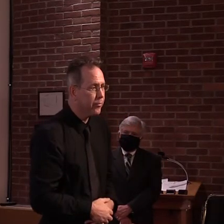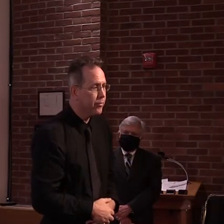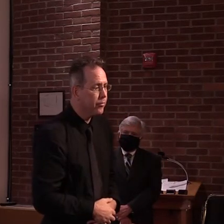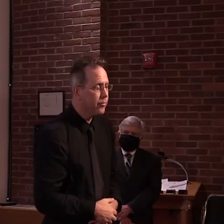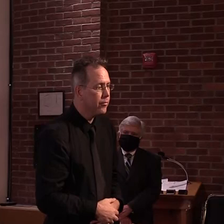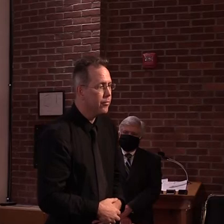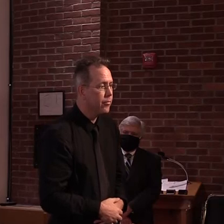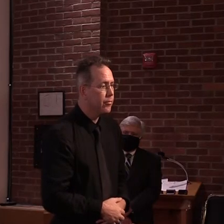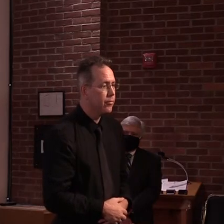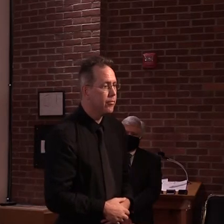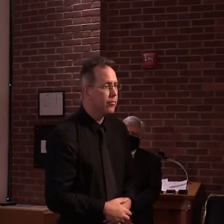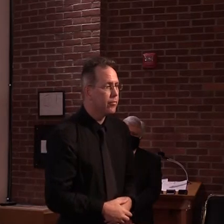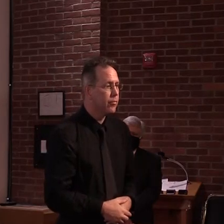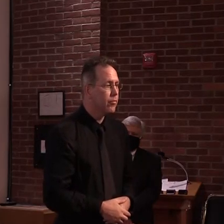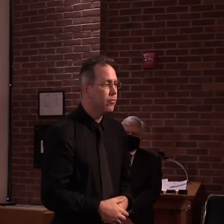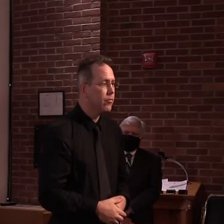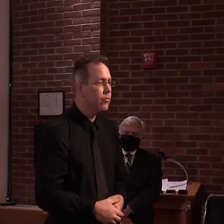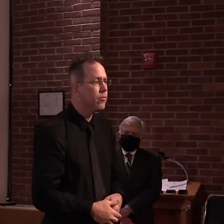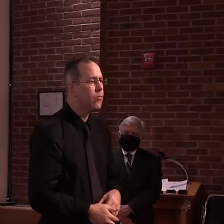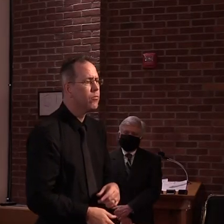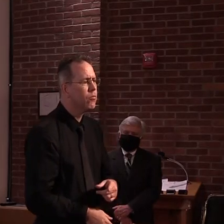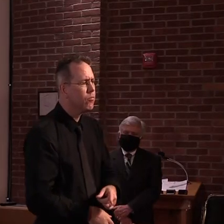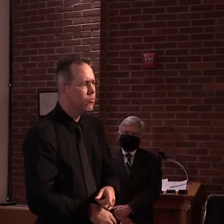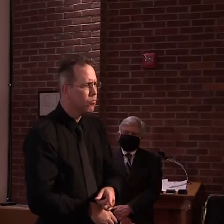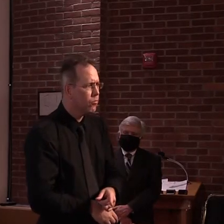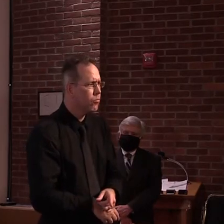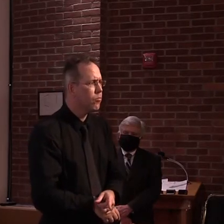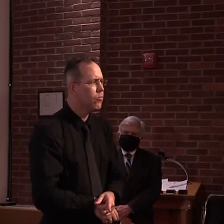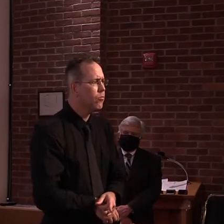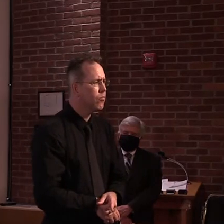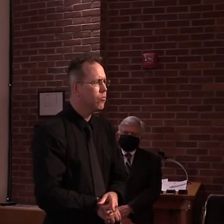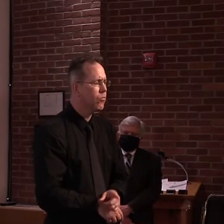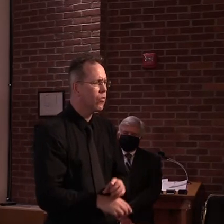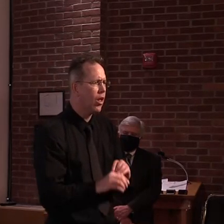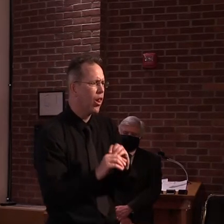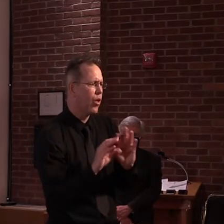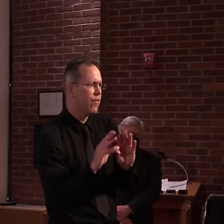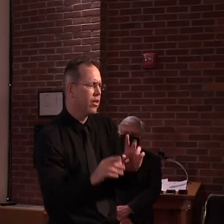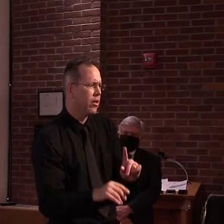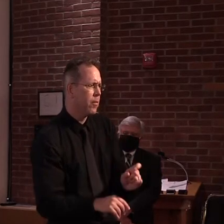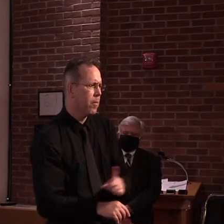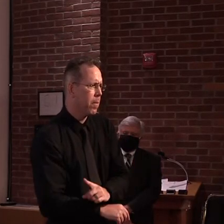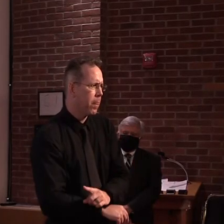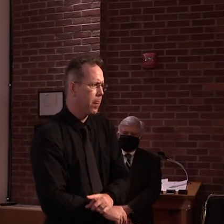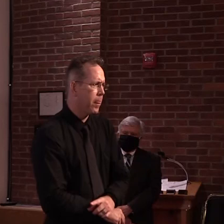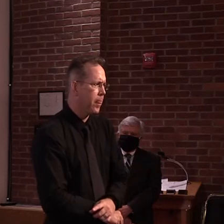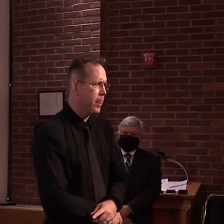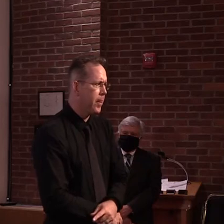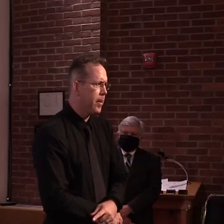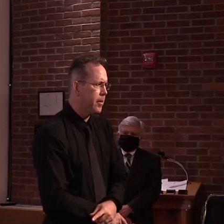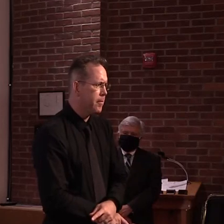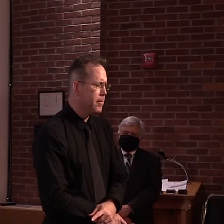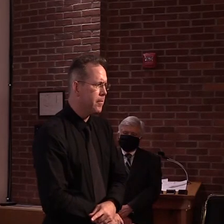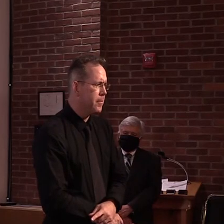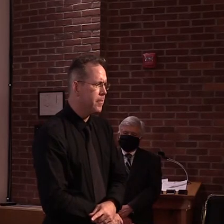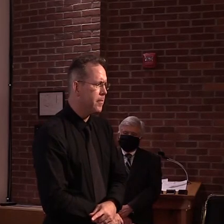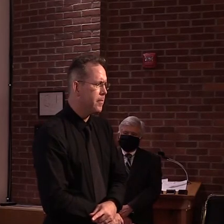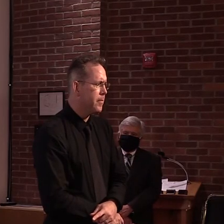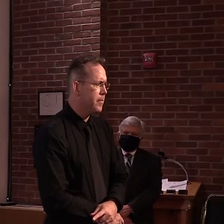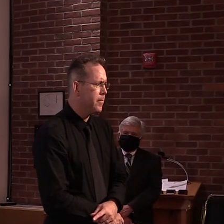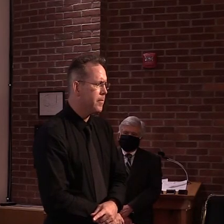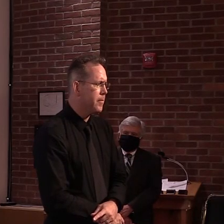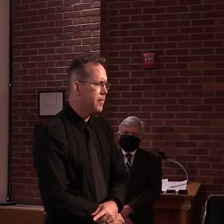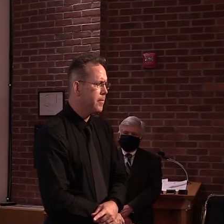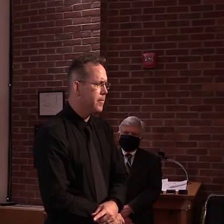For the most part, so just so I can be clear, what you're saying is that there's no indication that the virus